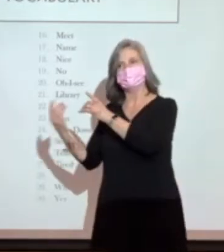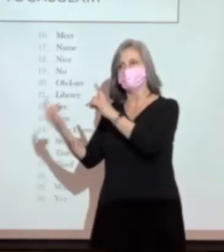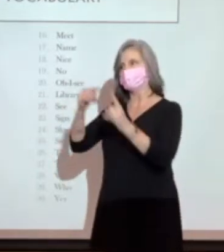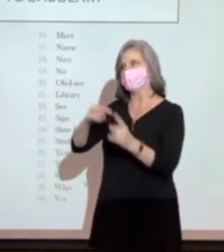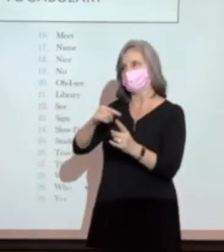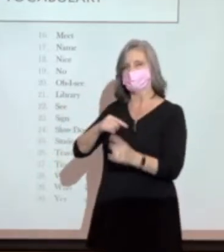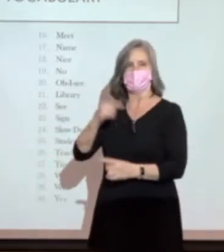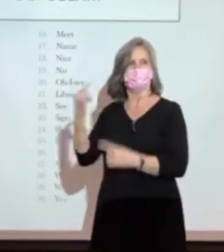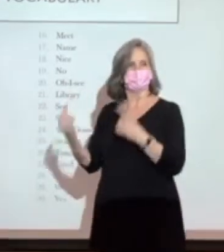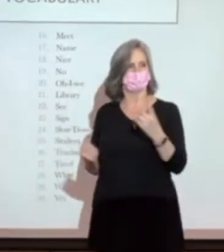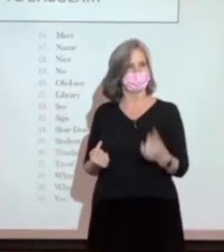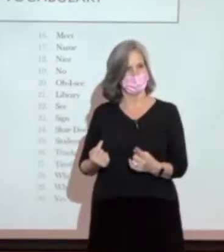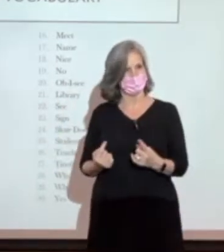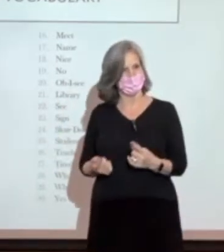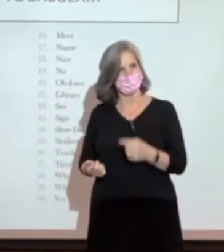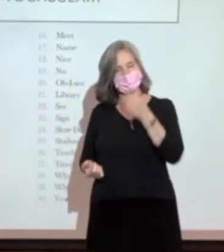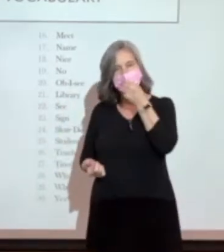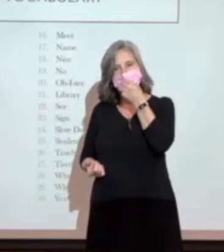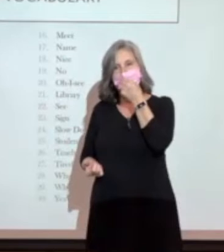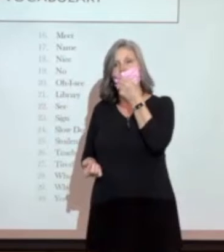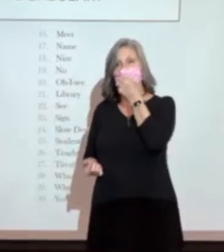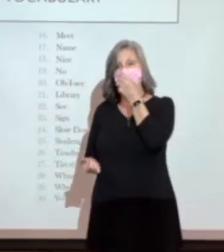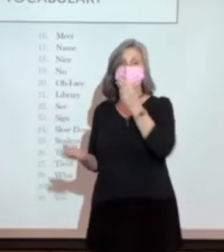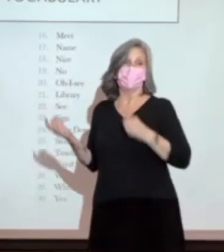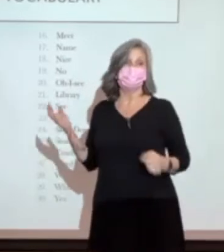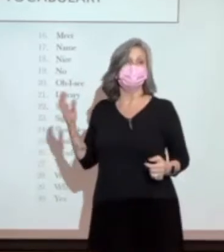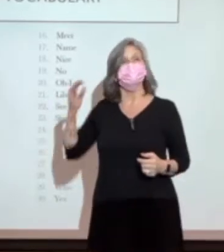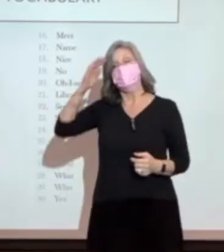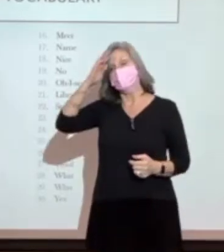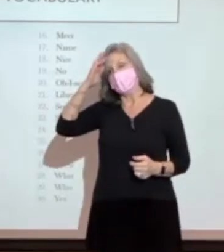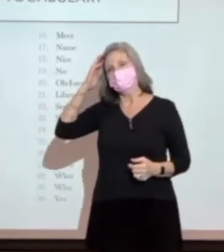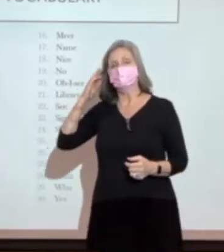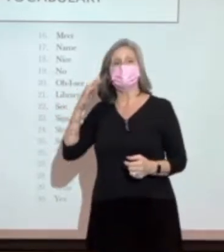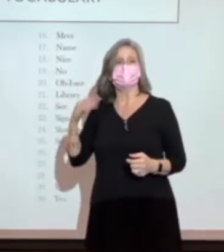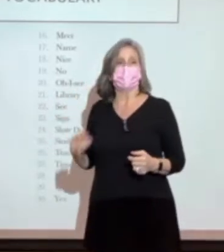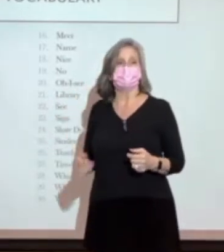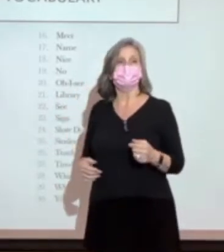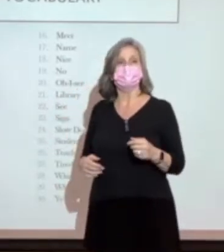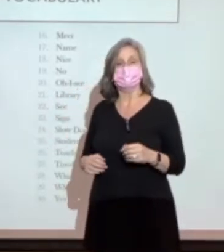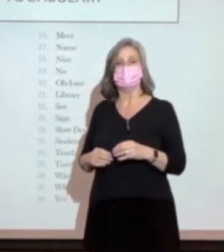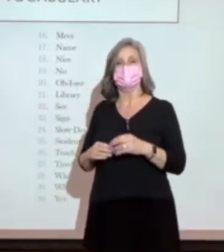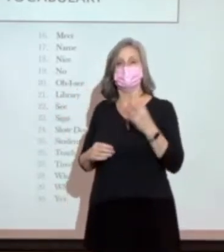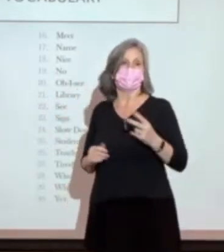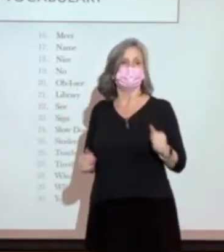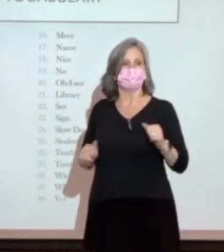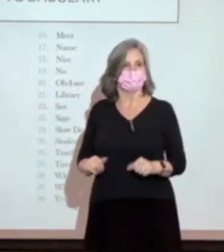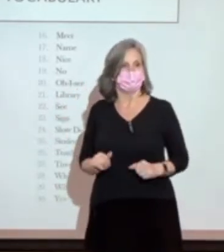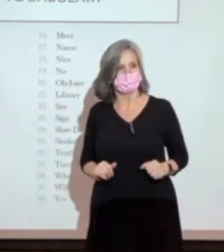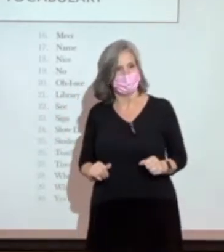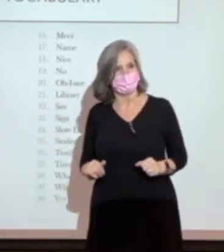our first language to help us learn a second language. And it's really the only language you can actually speak two languages